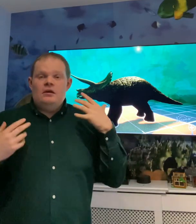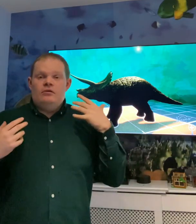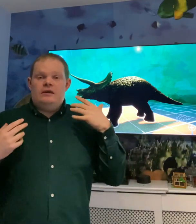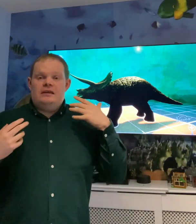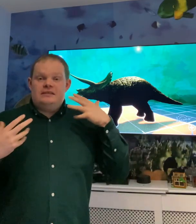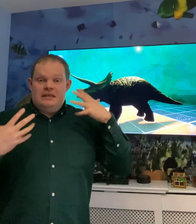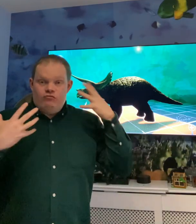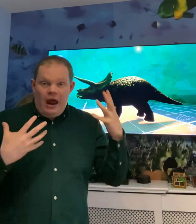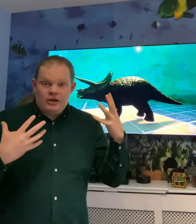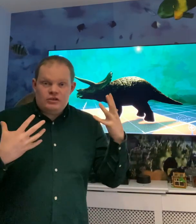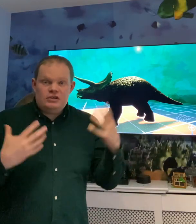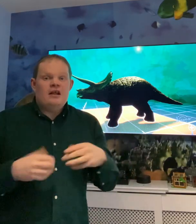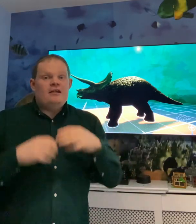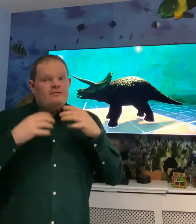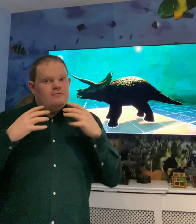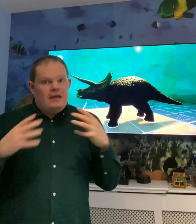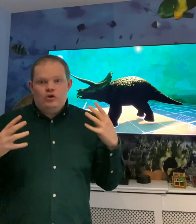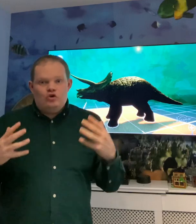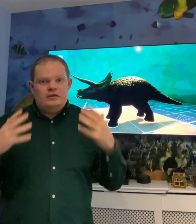The T-Rex, they couldn't